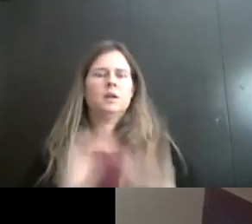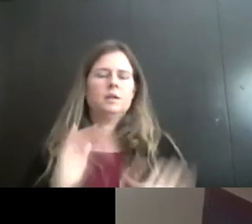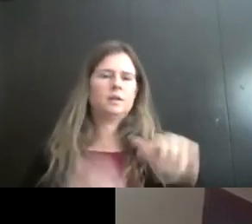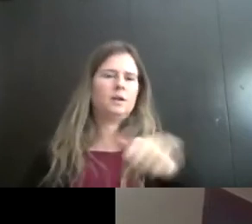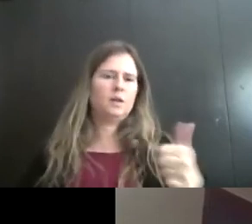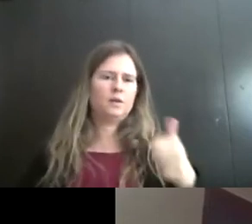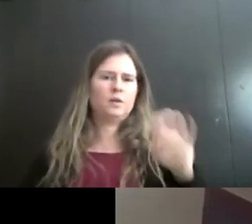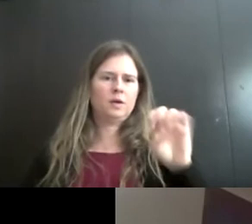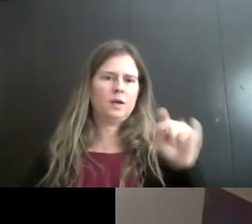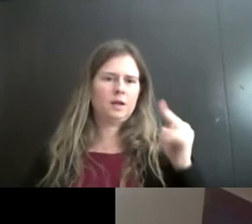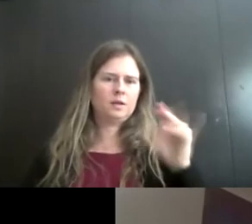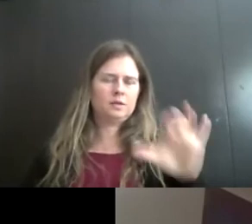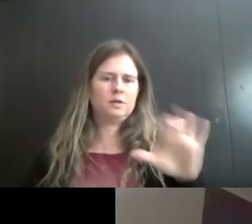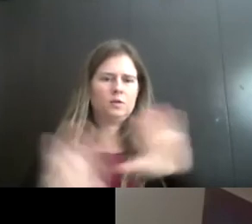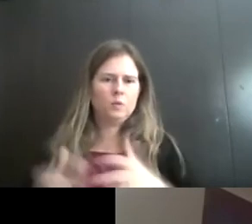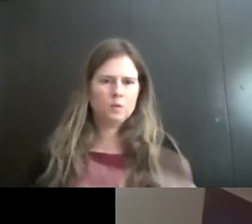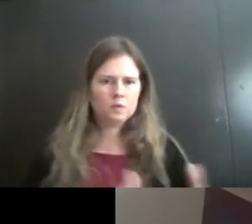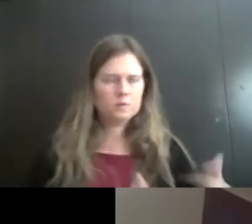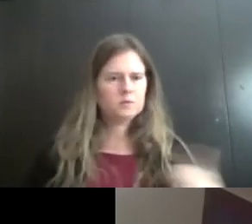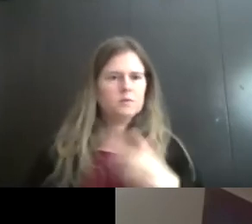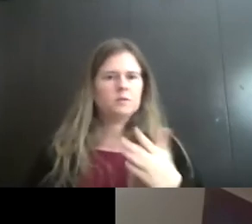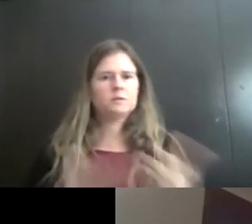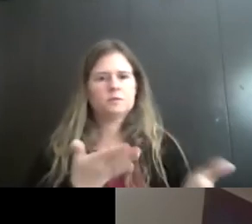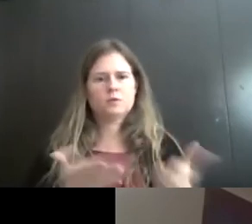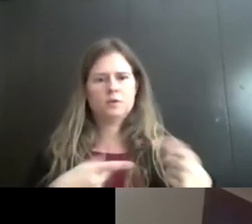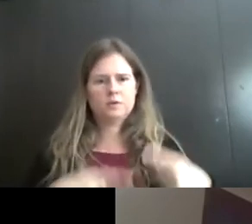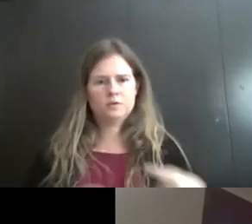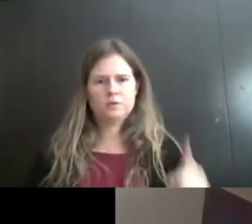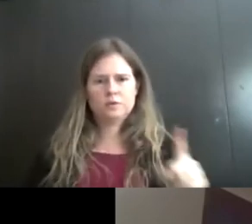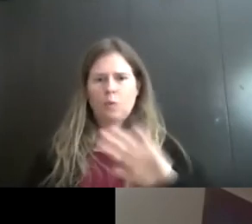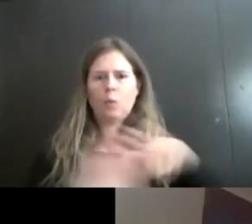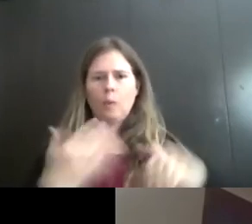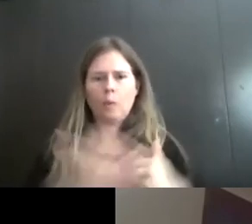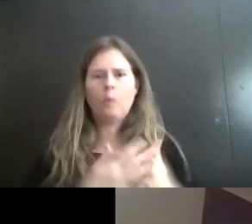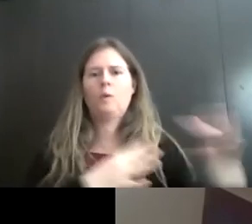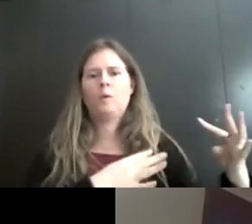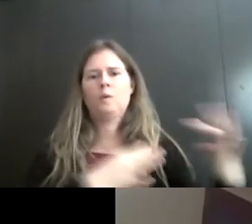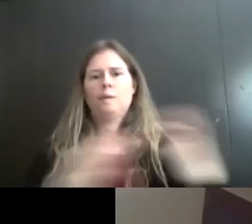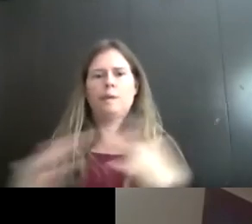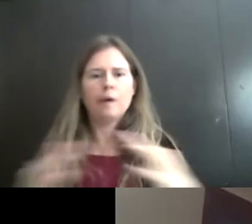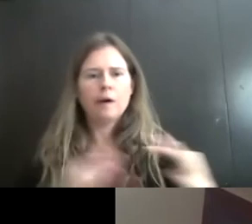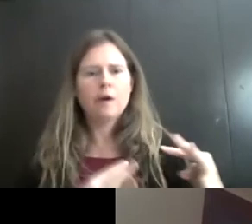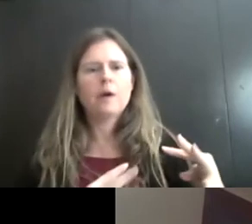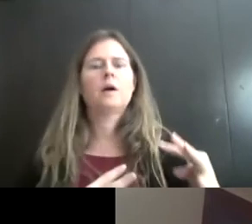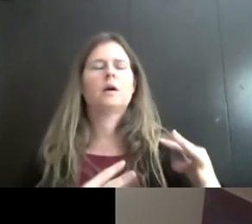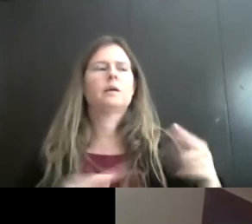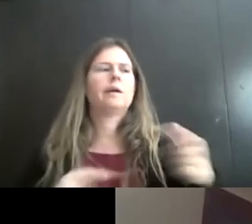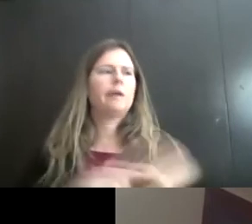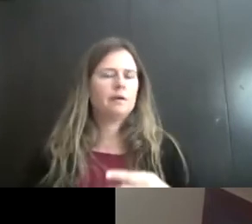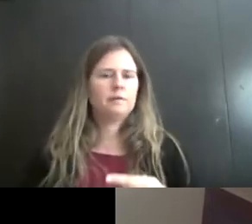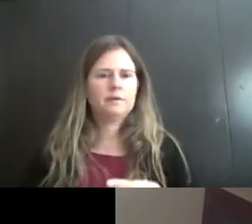We have served in every major war, every conflict,